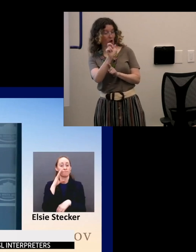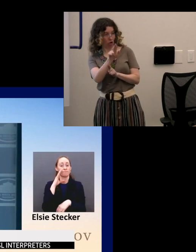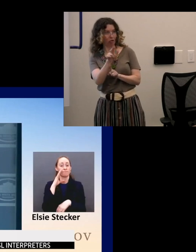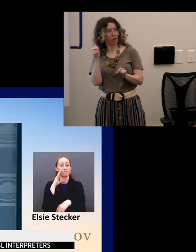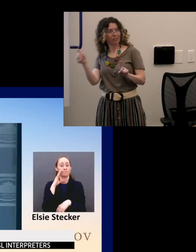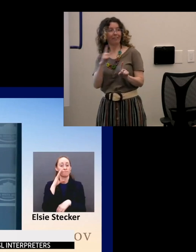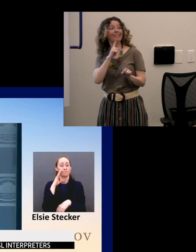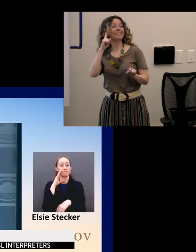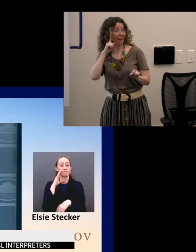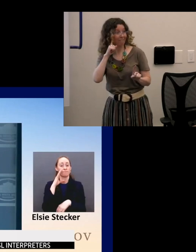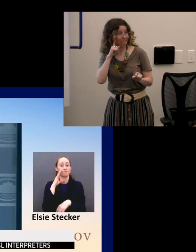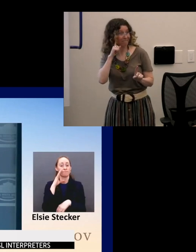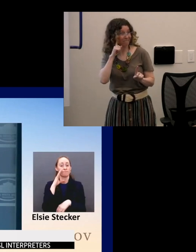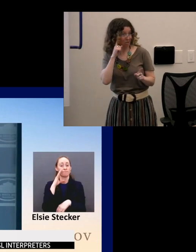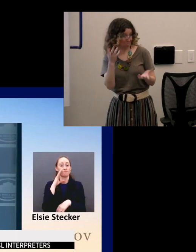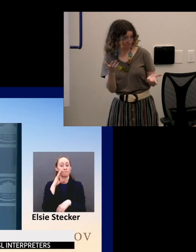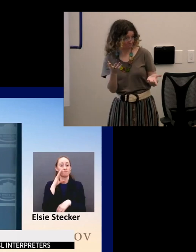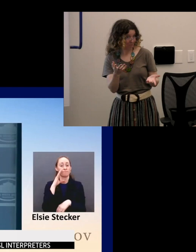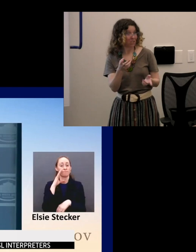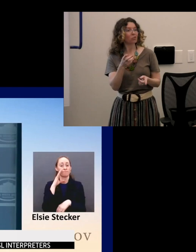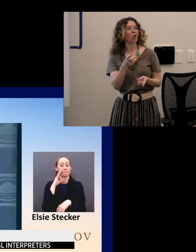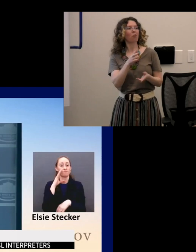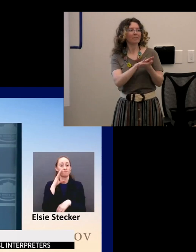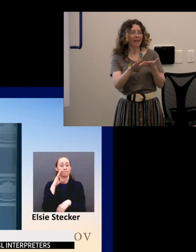Stecker, and she is deaf.